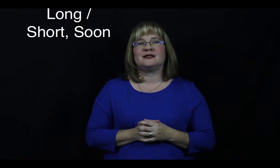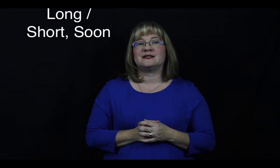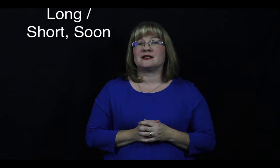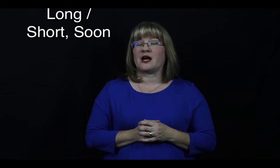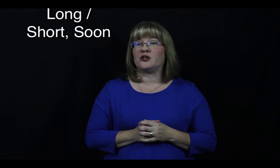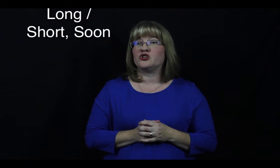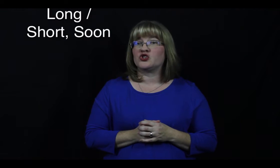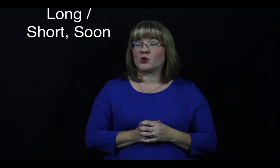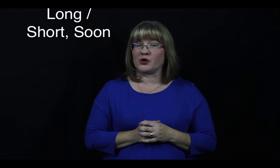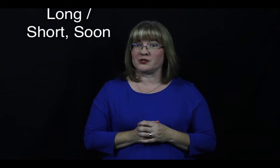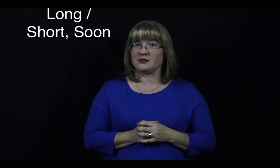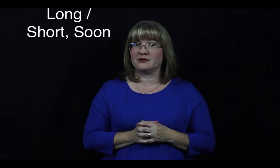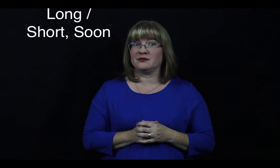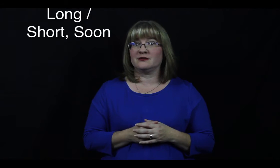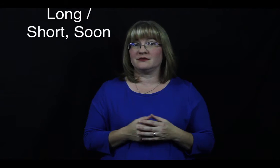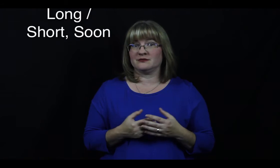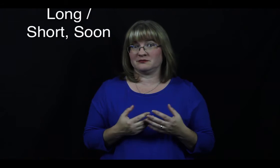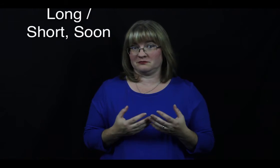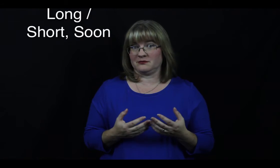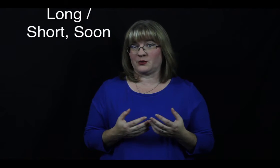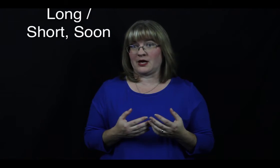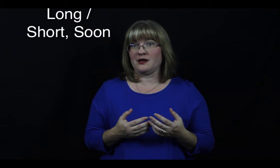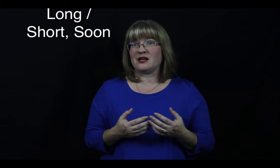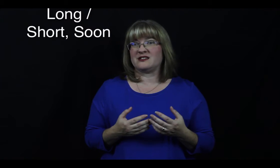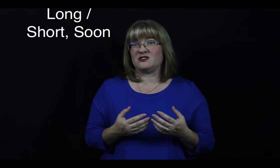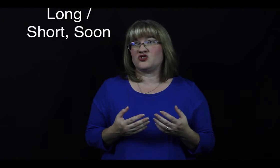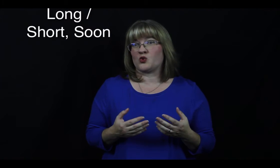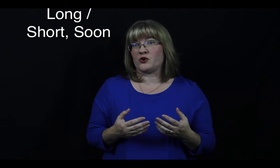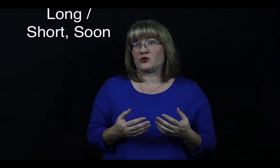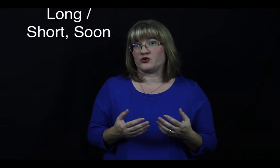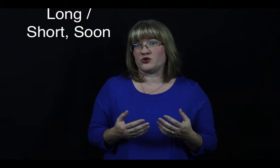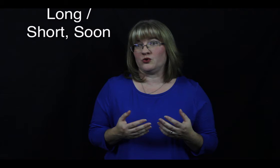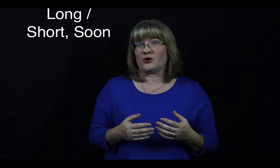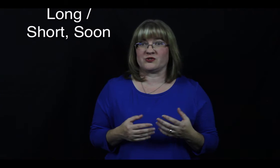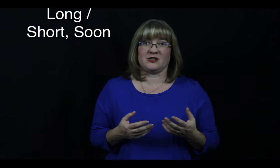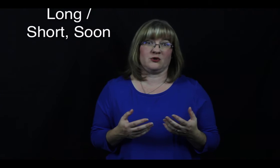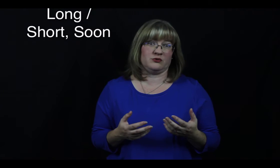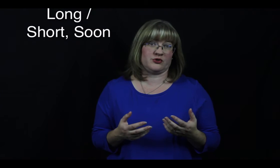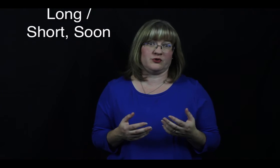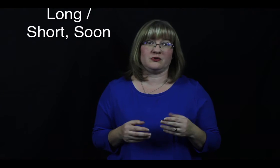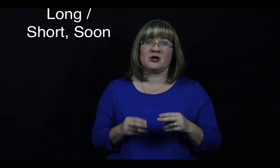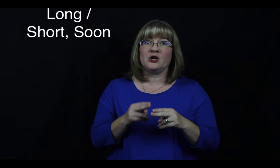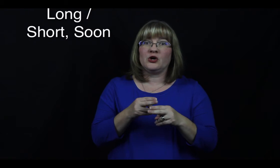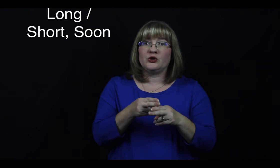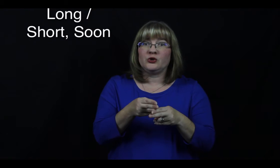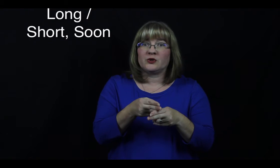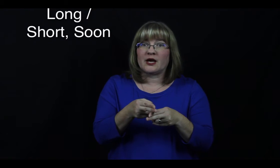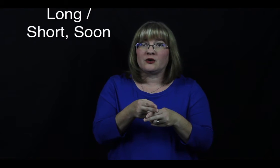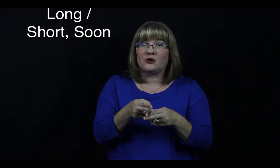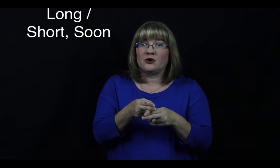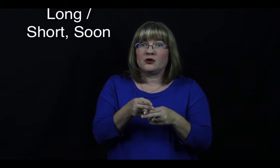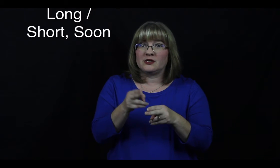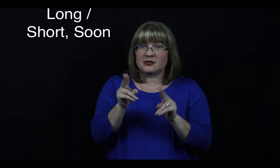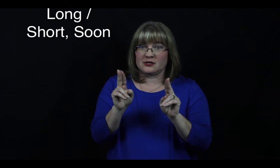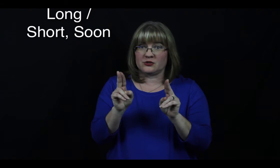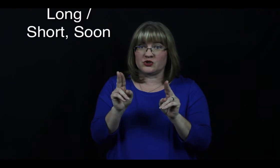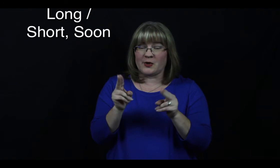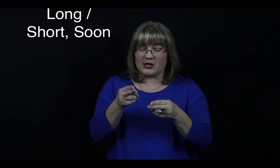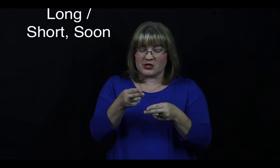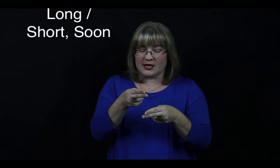To sign short, okay, as in short or soon, I'll see you soon, you can, so two H